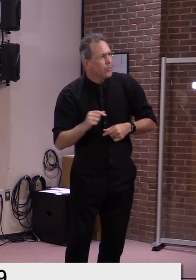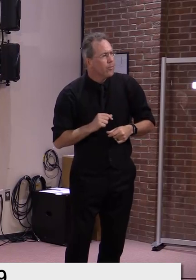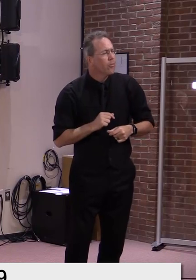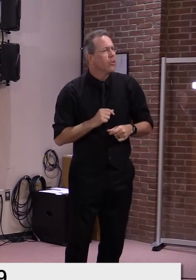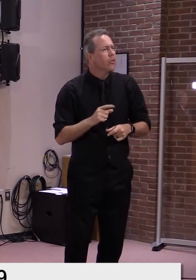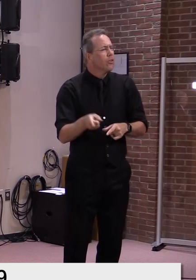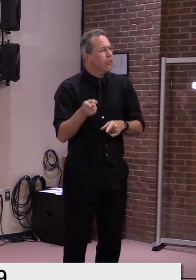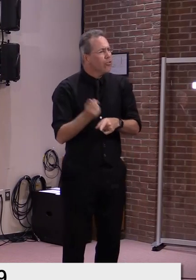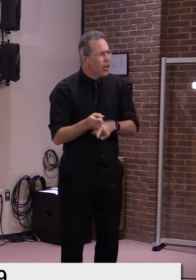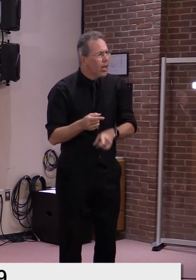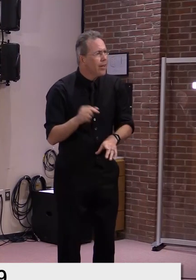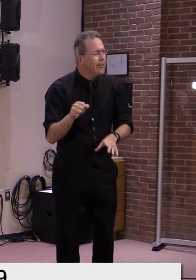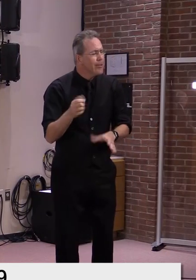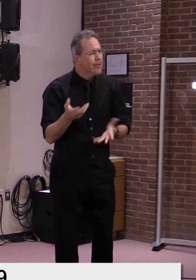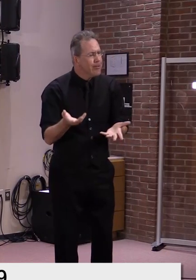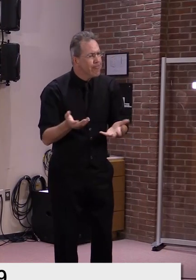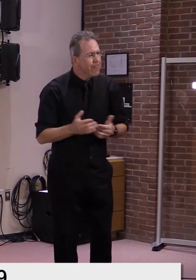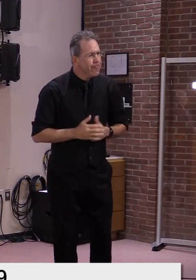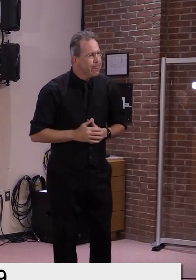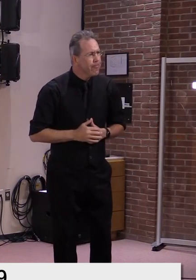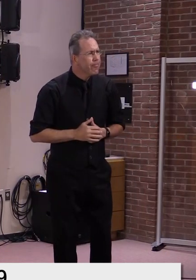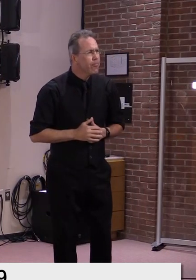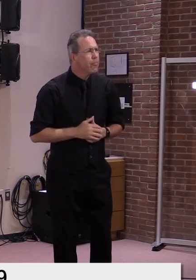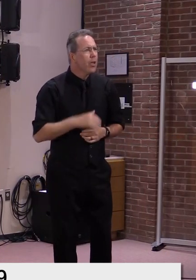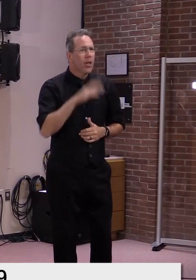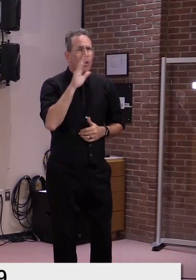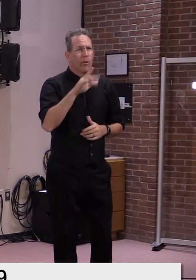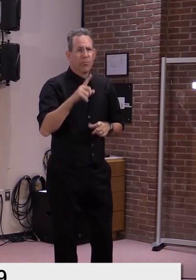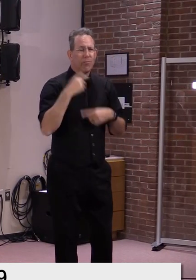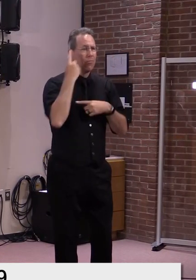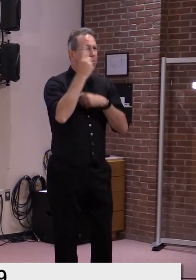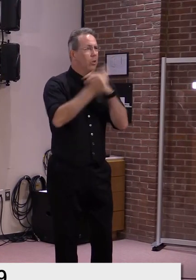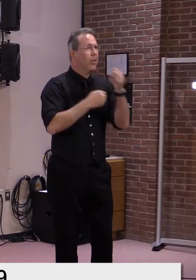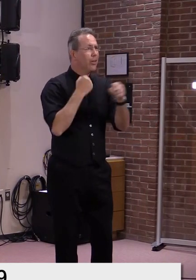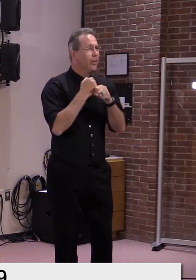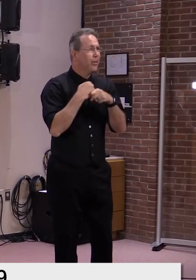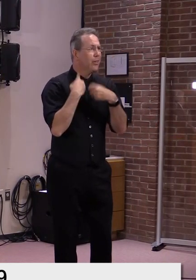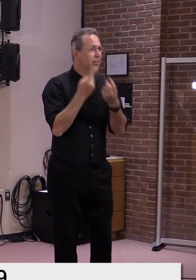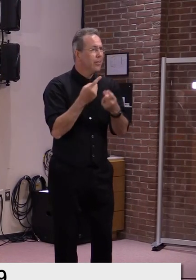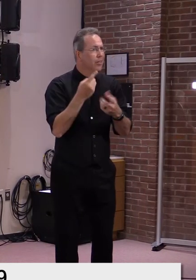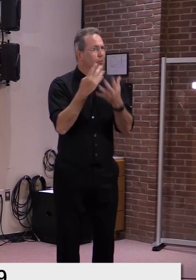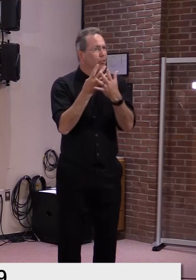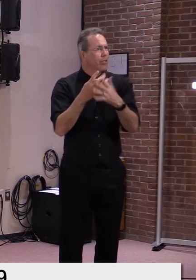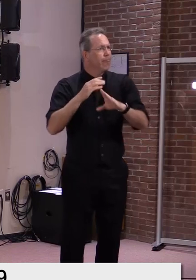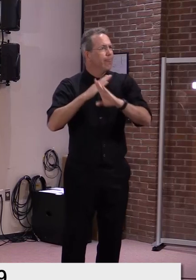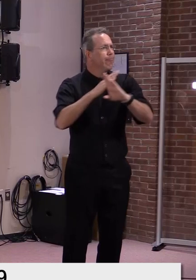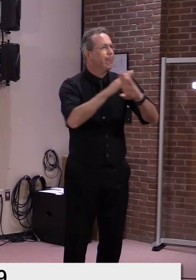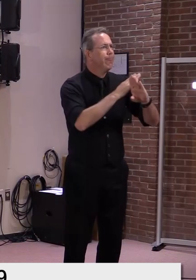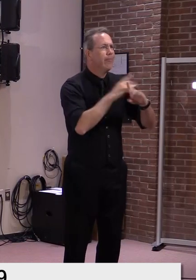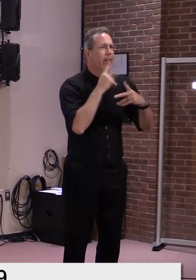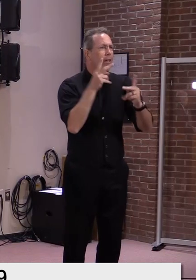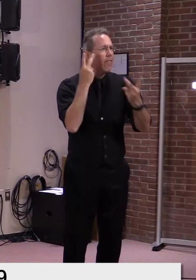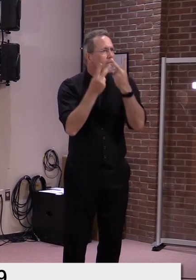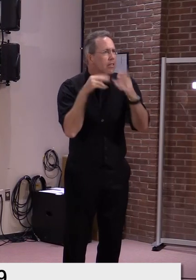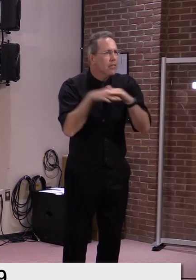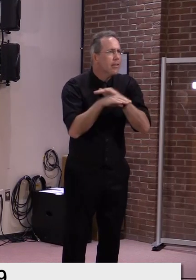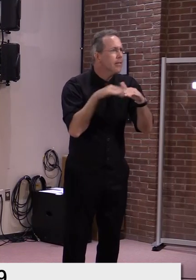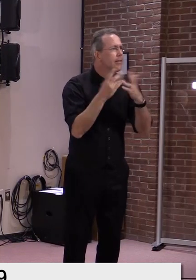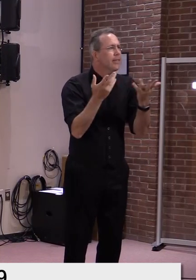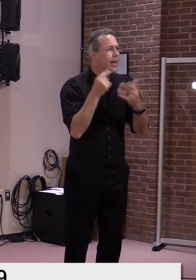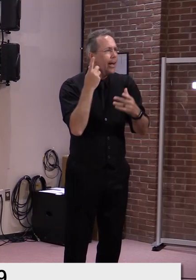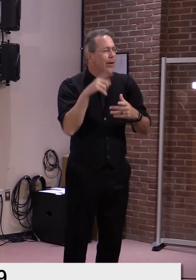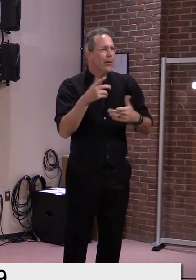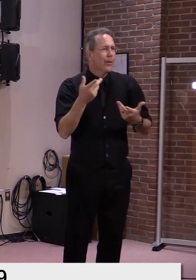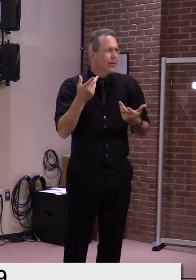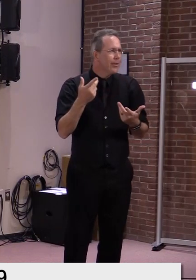what has happened over the last year in terms of the men and women in our